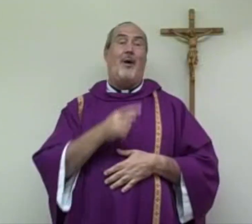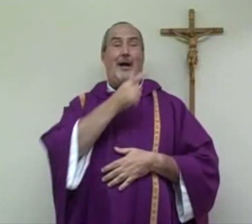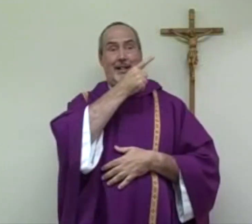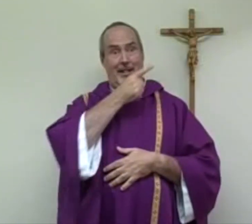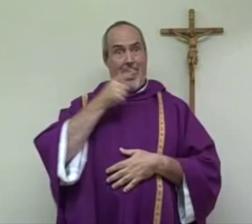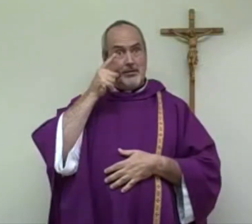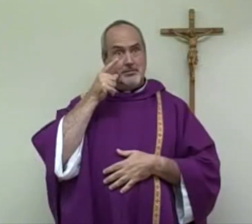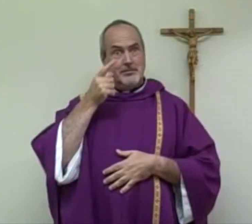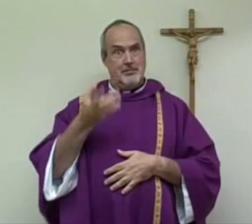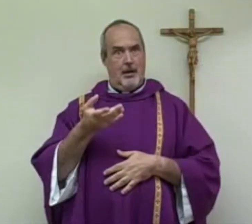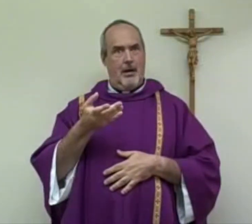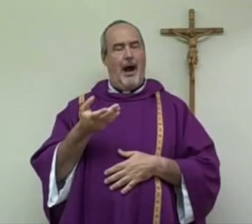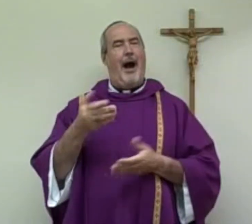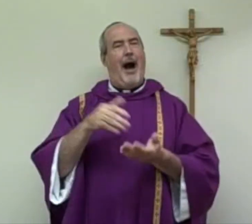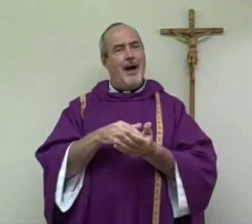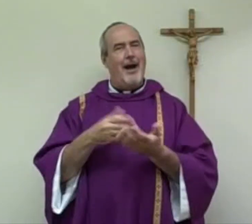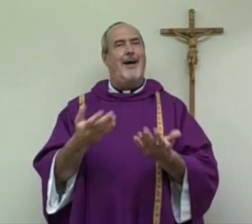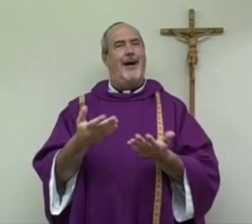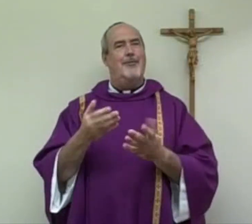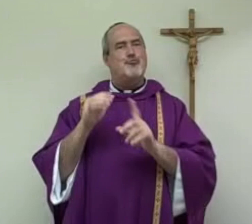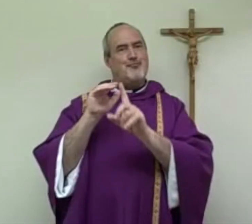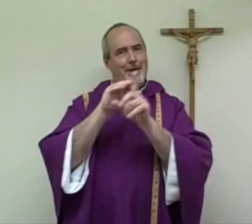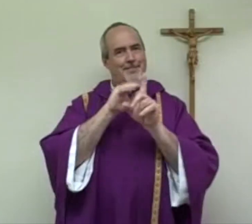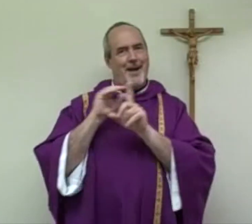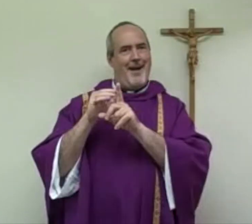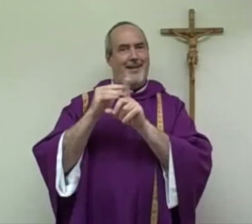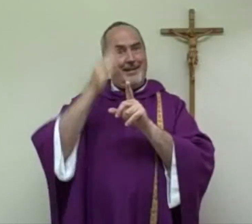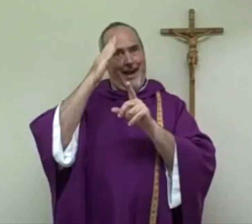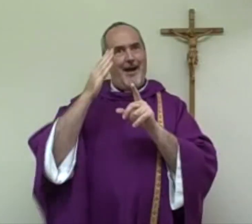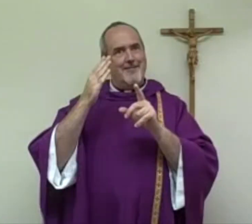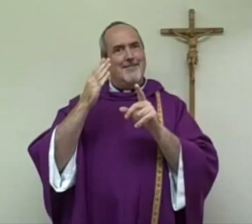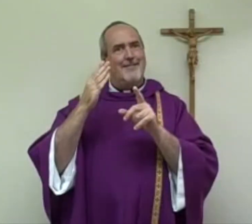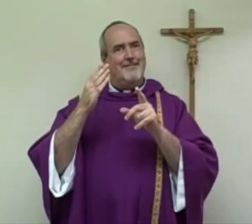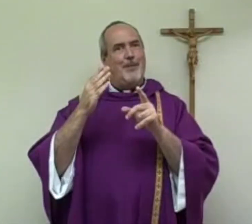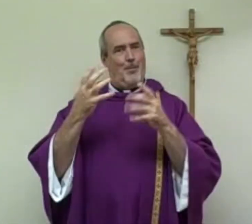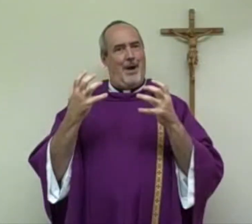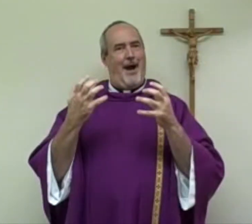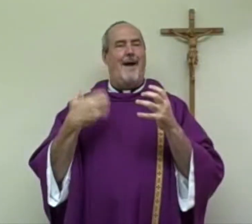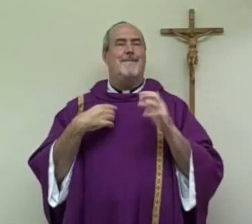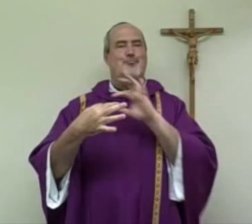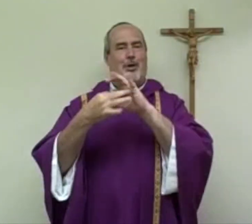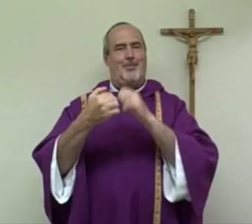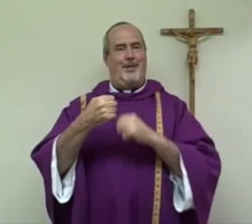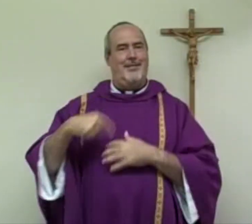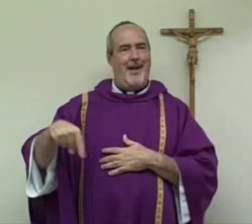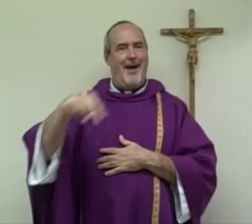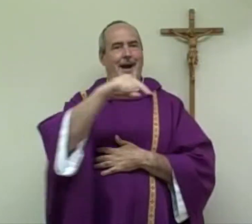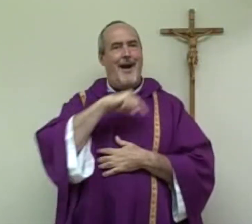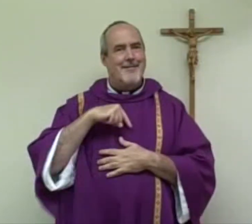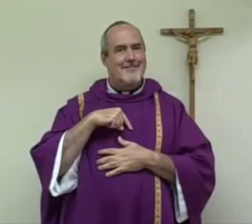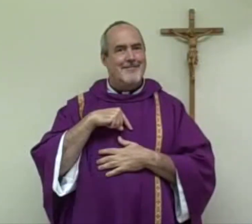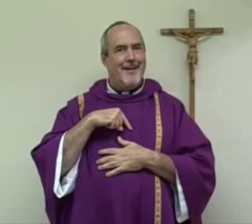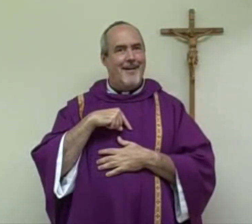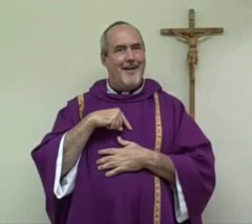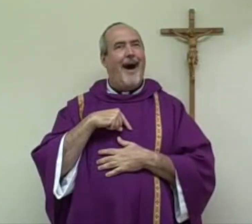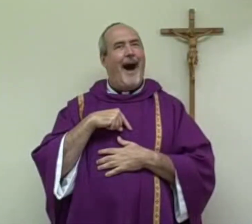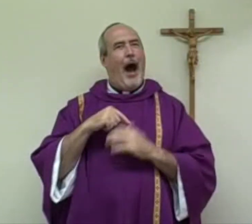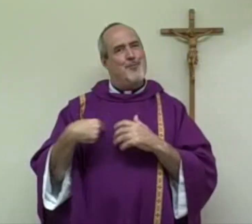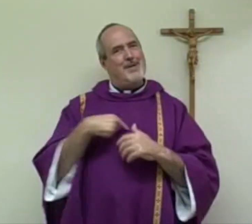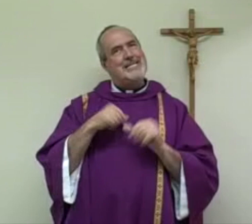that. So during Lent, again, it's a reminder to each one of us that God wants to have that